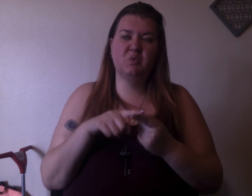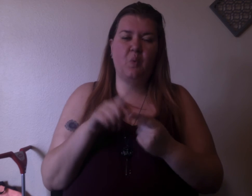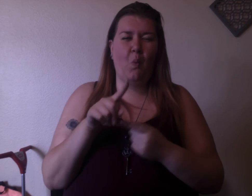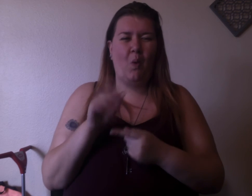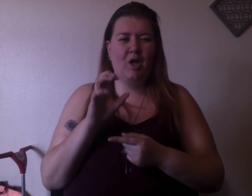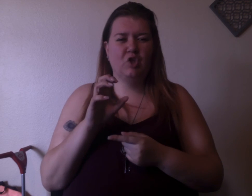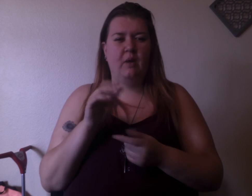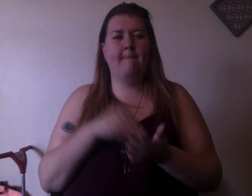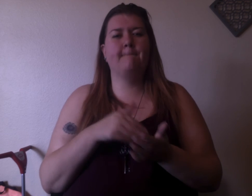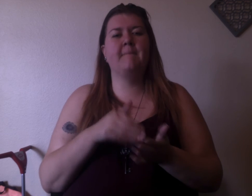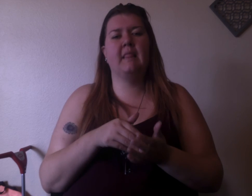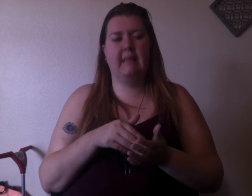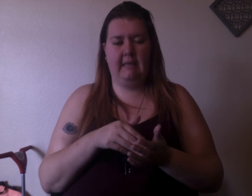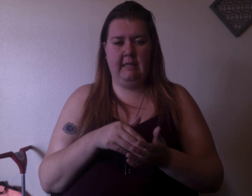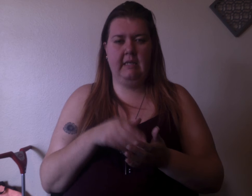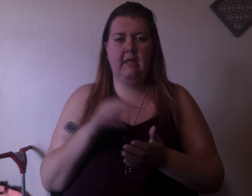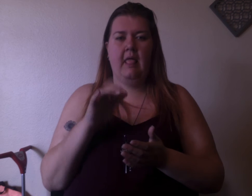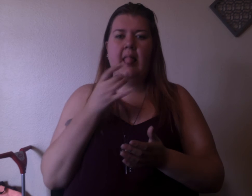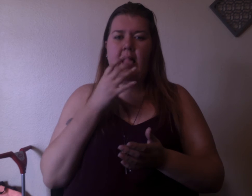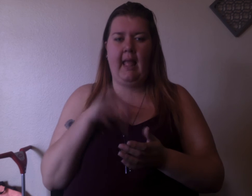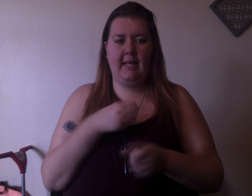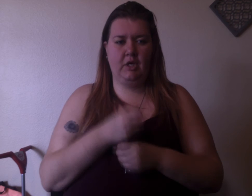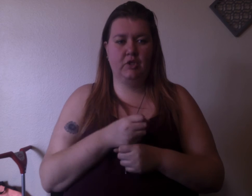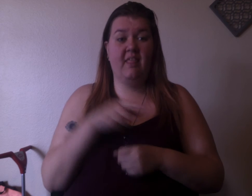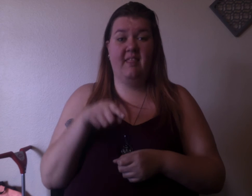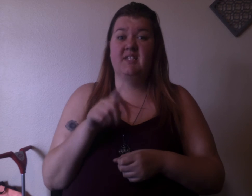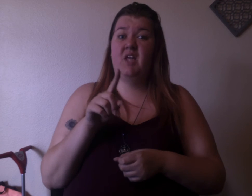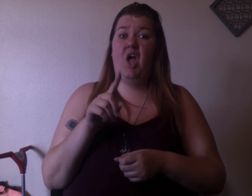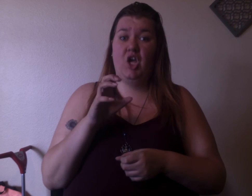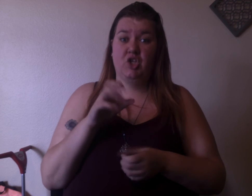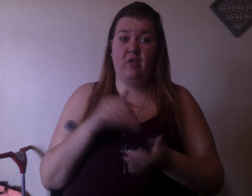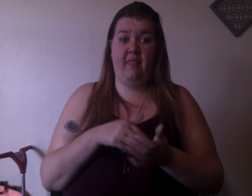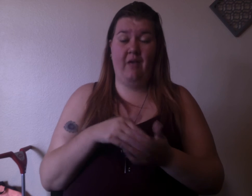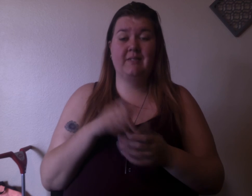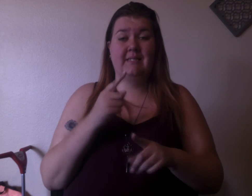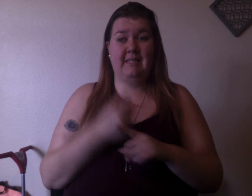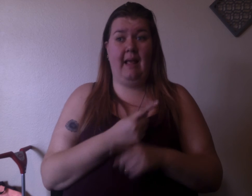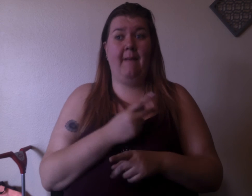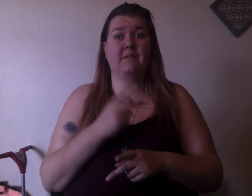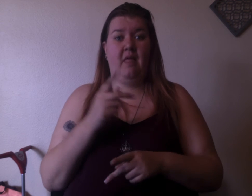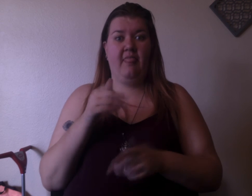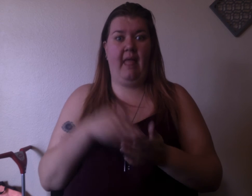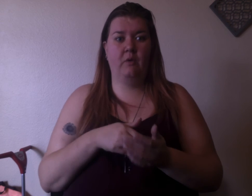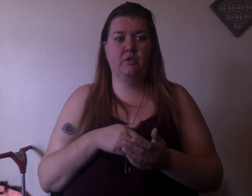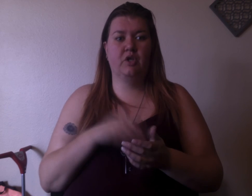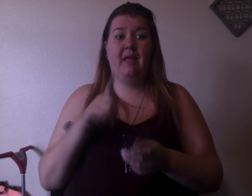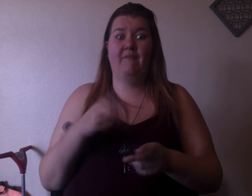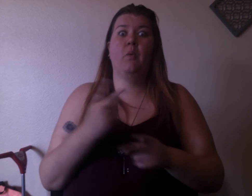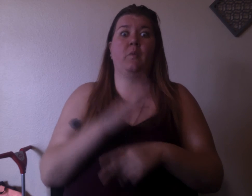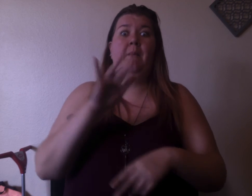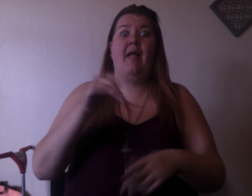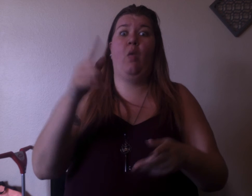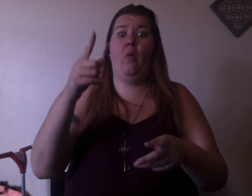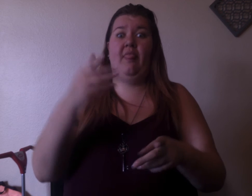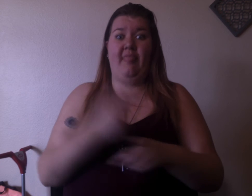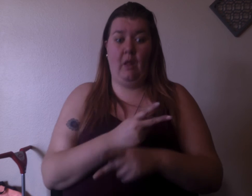100 million light years. Right? This is 100,000 times 1,000 is 100 million. You have to multiply by 1,000 again, by